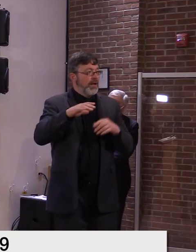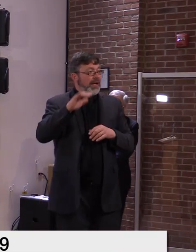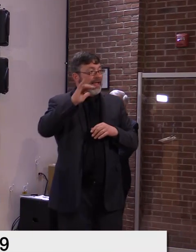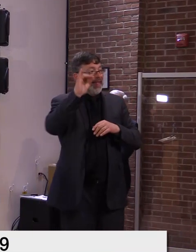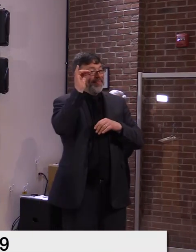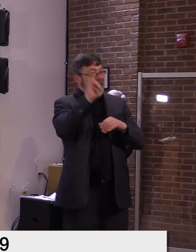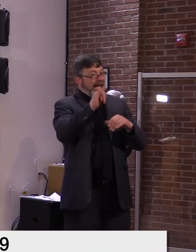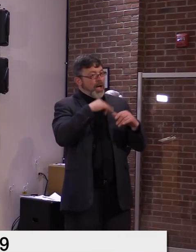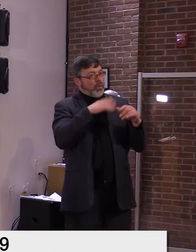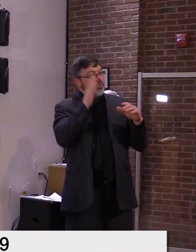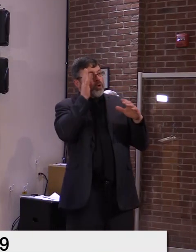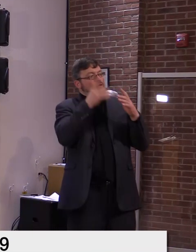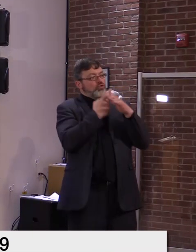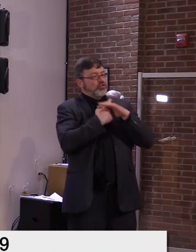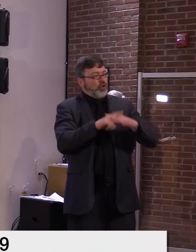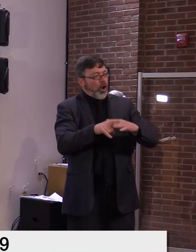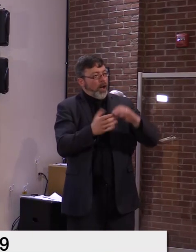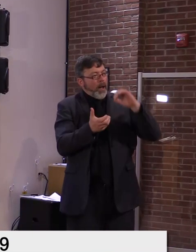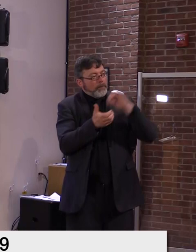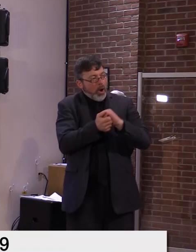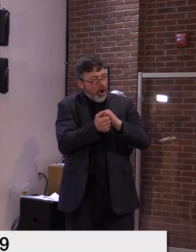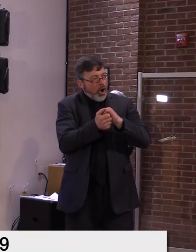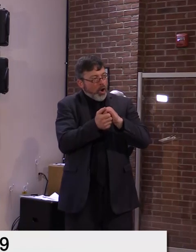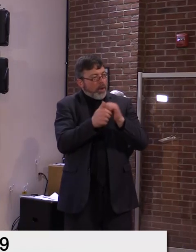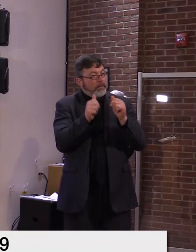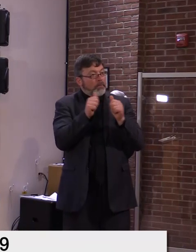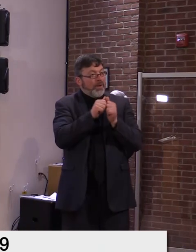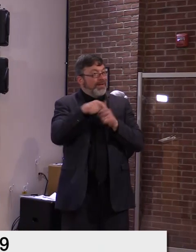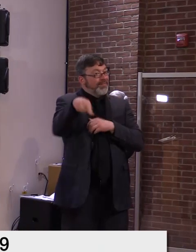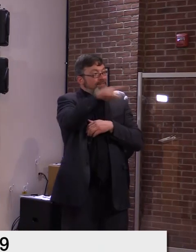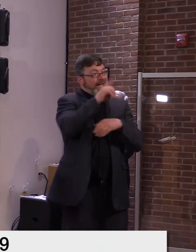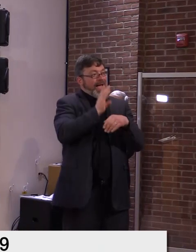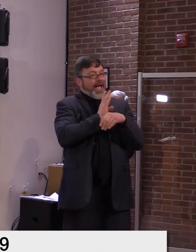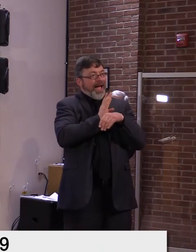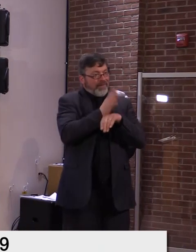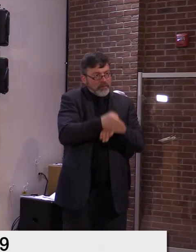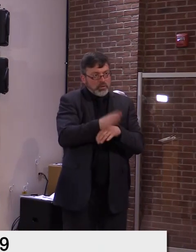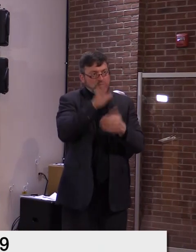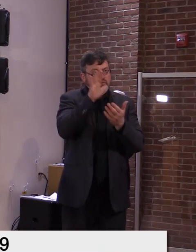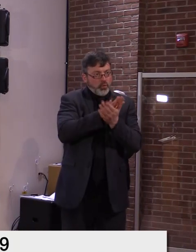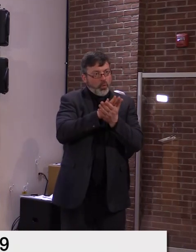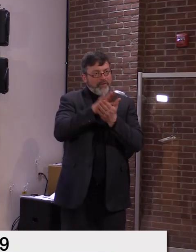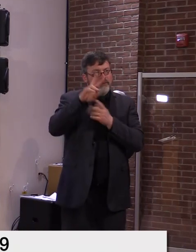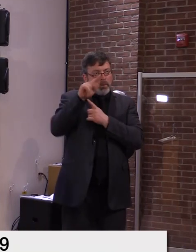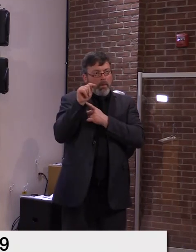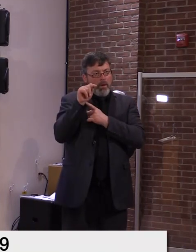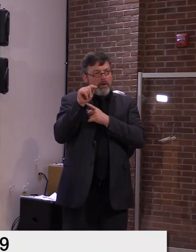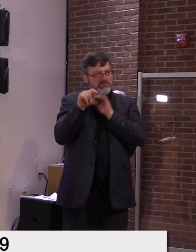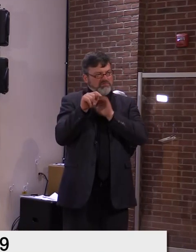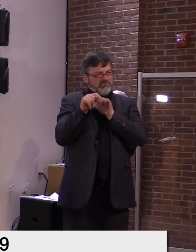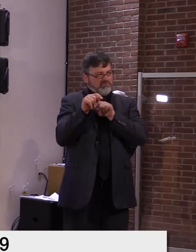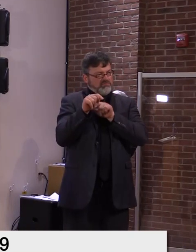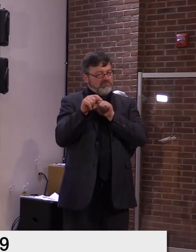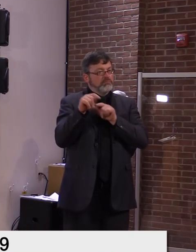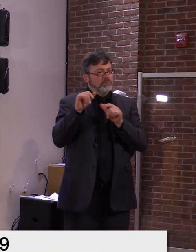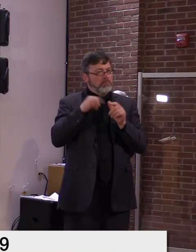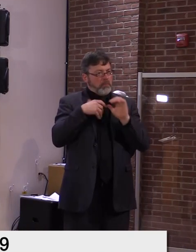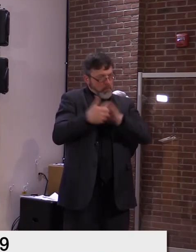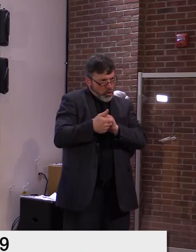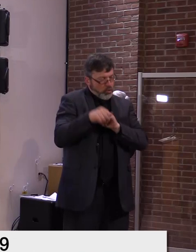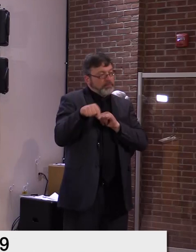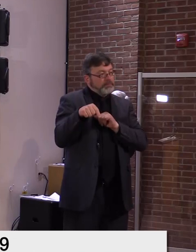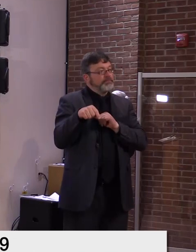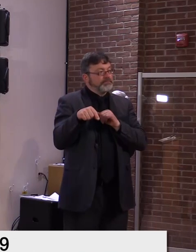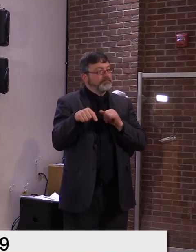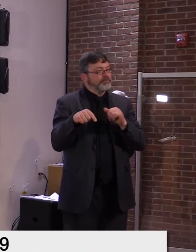School Agency of Education, and then some of our other state entities affiliated with Fish and